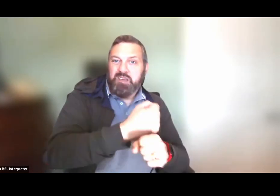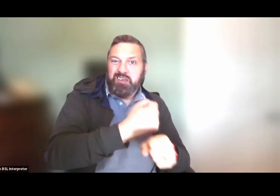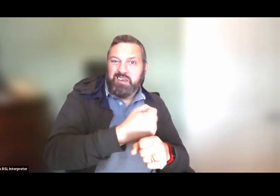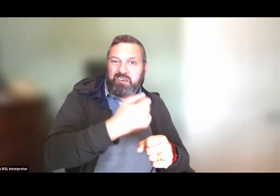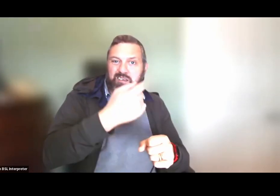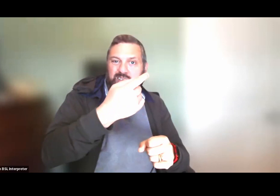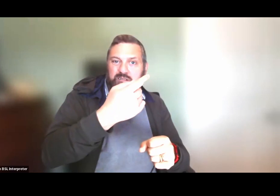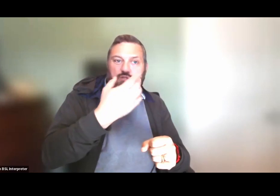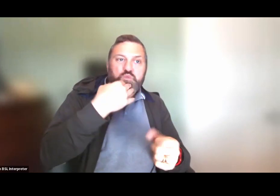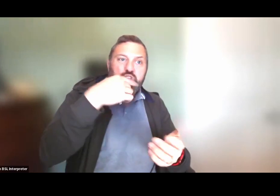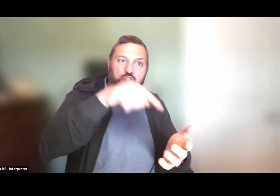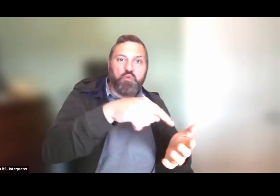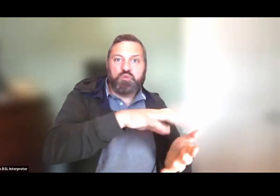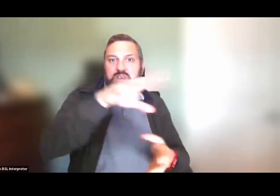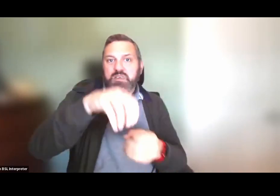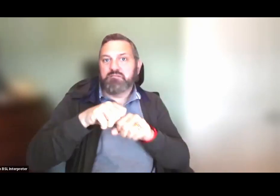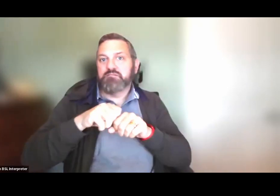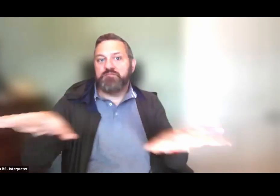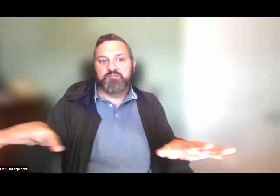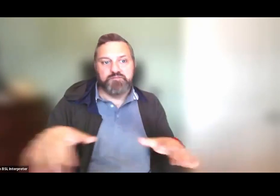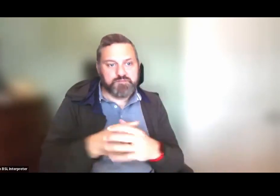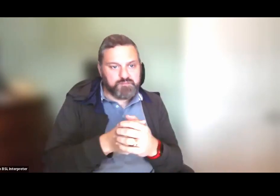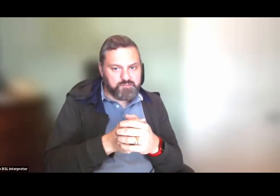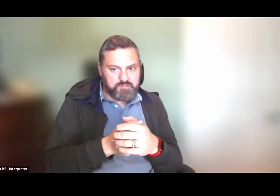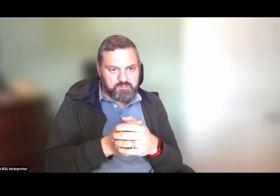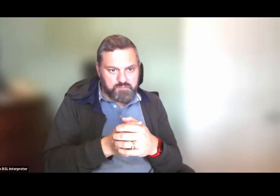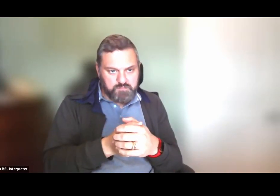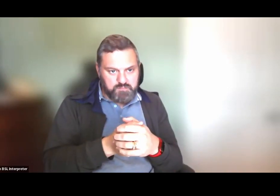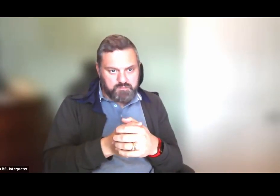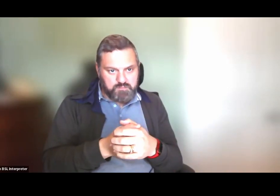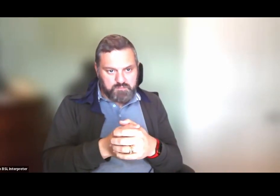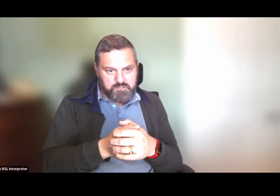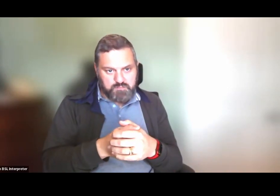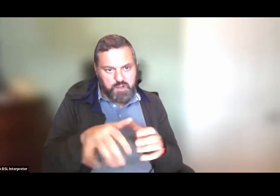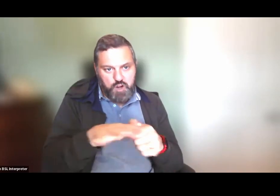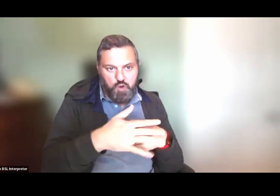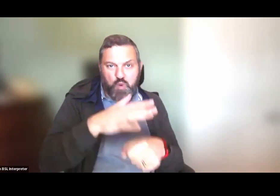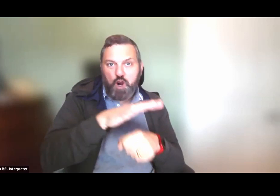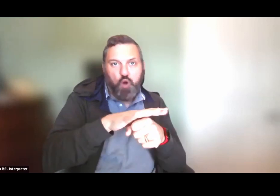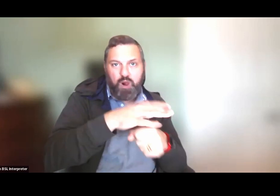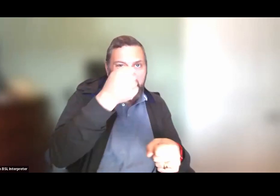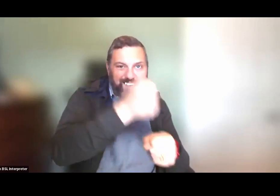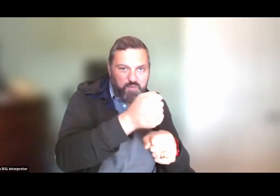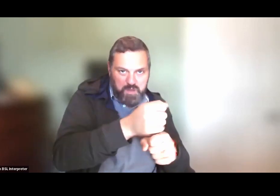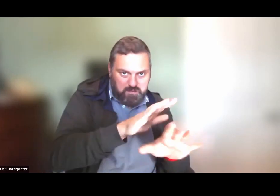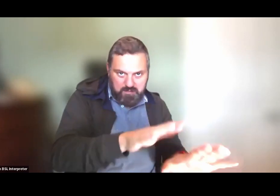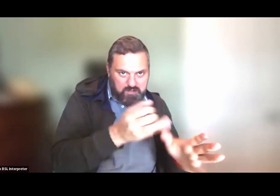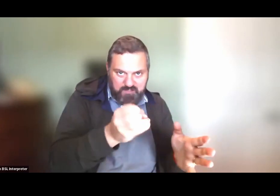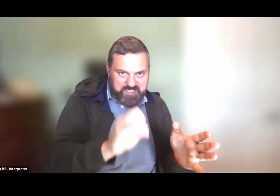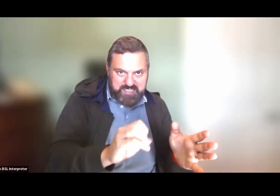and then put those in the commons. But those, I'm just mentioning governments, right? This is where local governments are involved. There's many, many, many